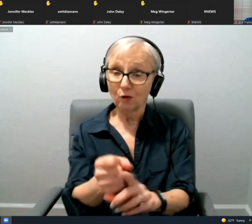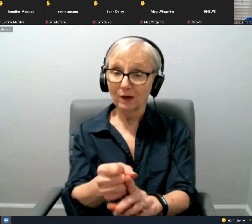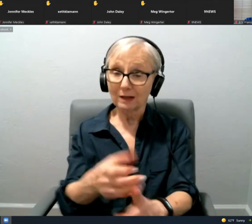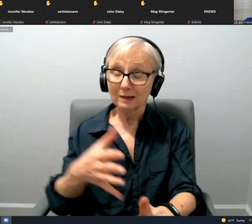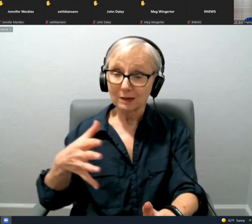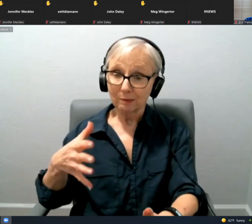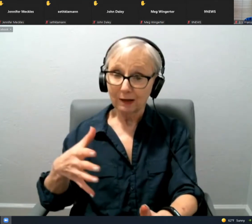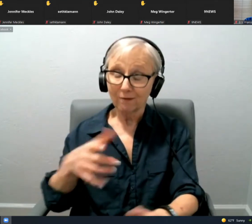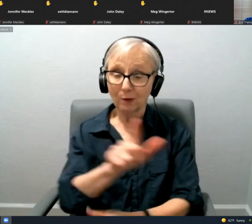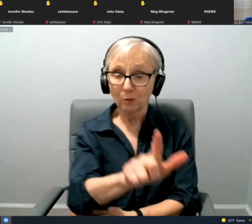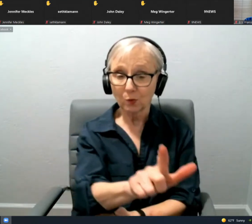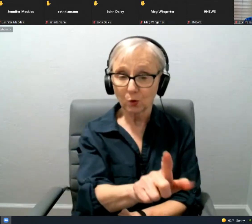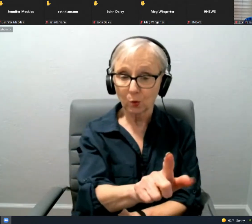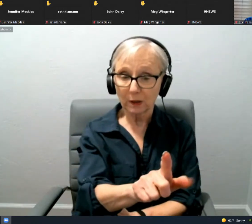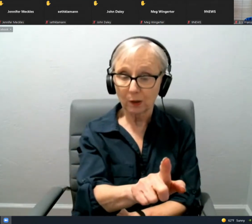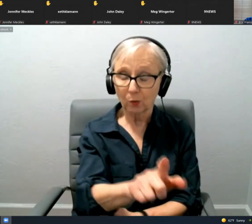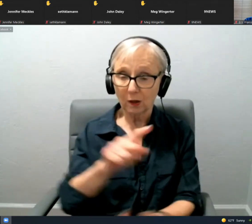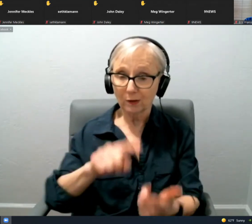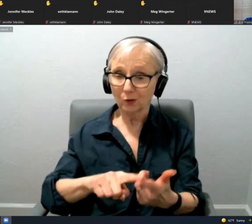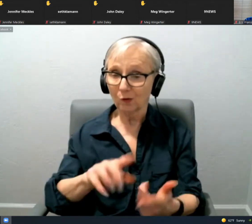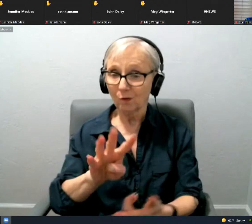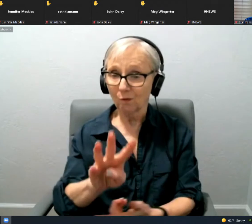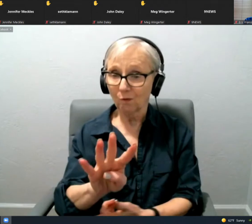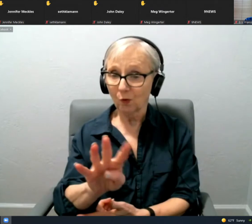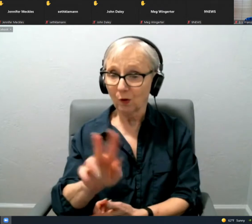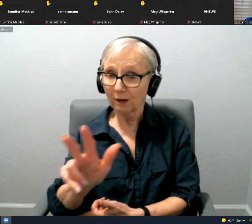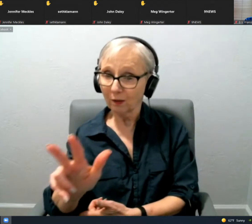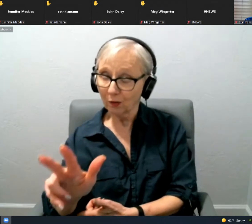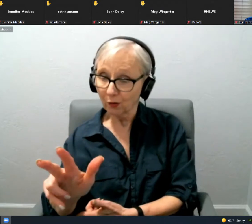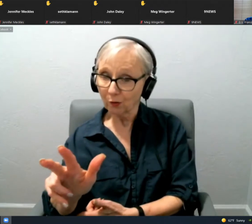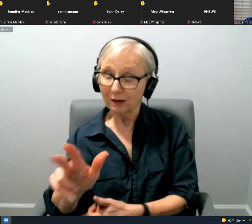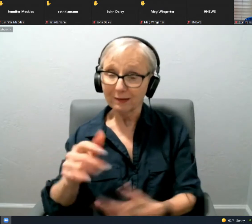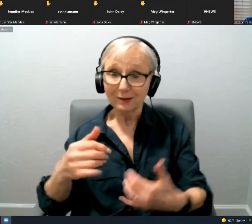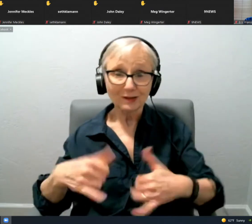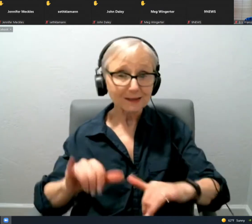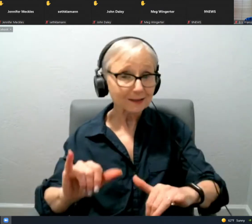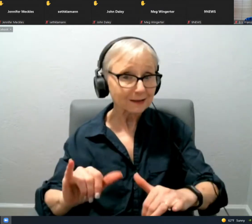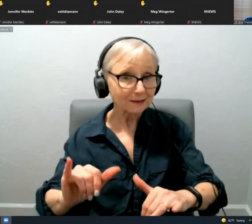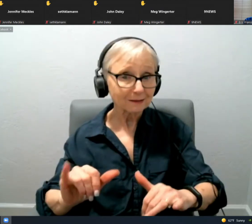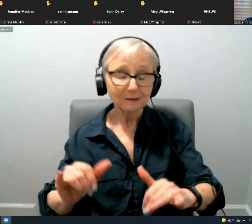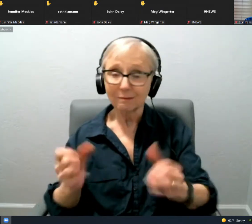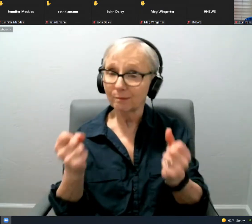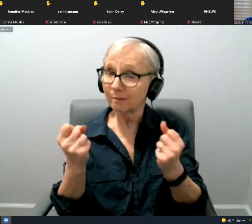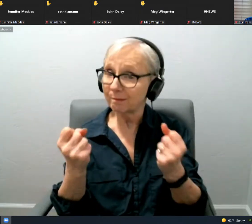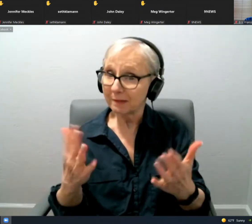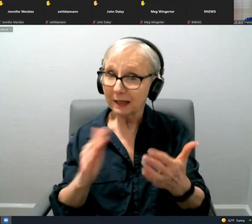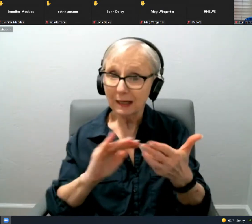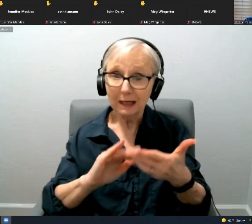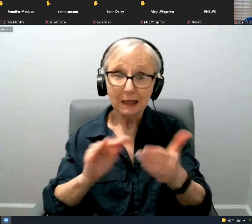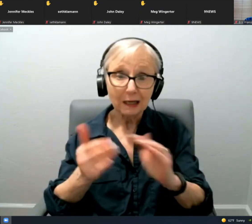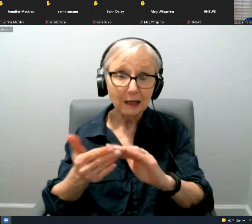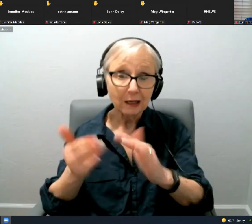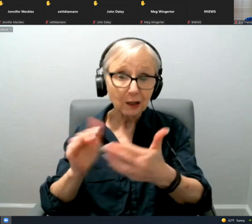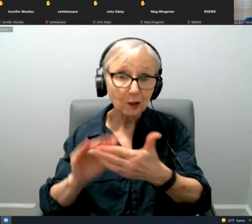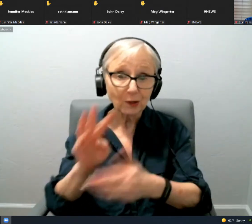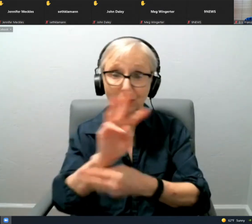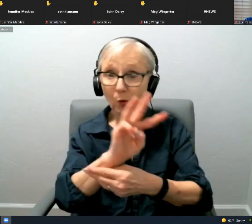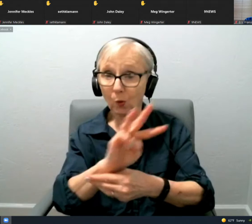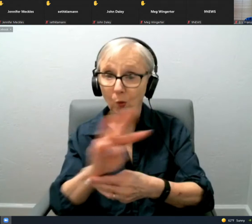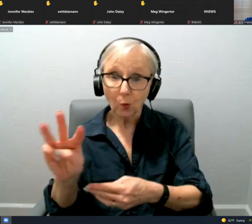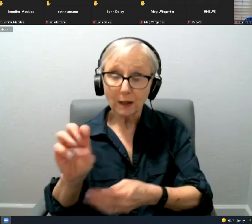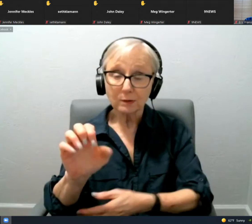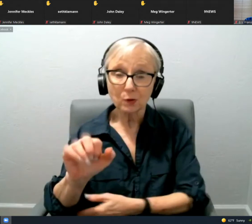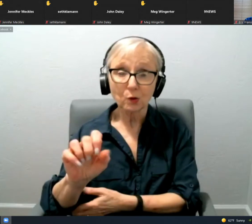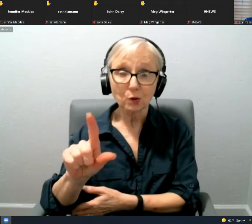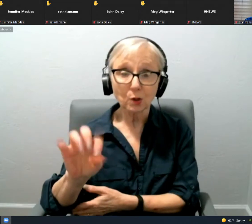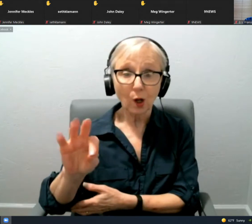to 43, but looking at the map, there are still a good amount of communities. I'm thinking specifically on the western slopes like Grand